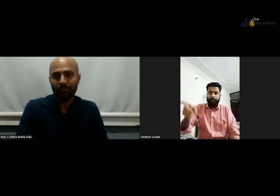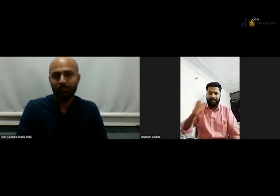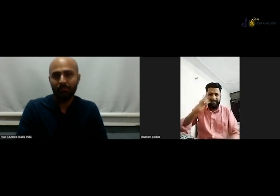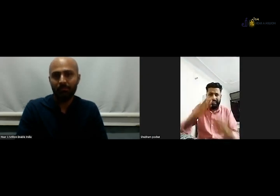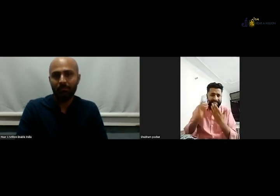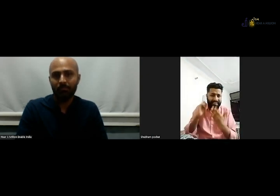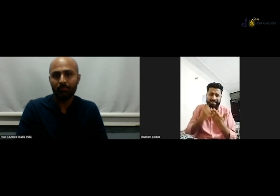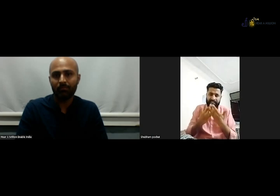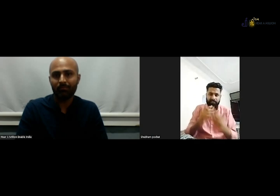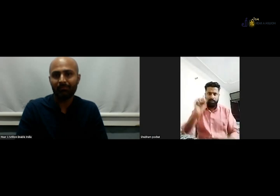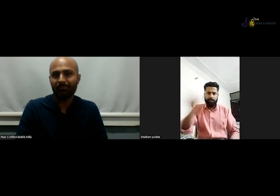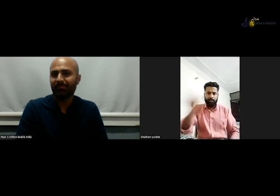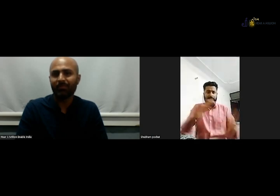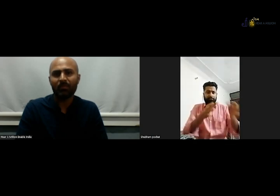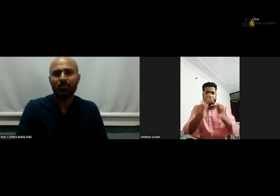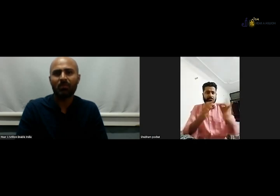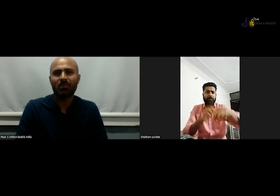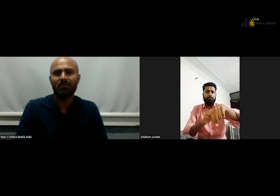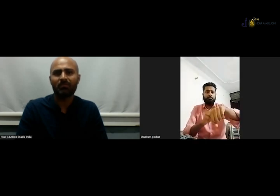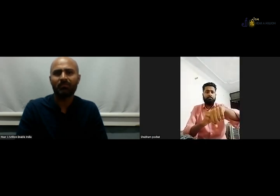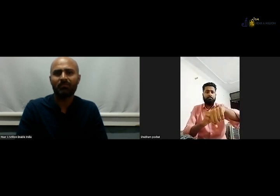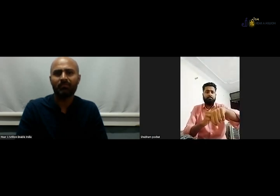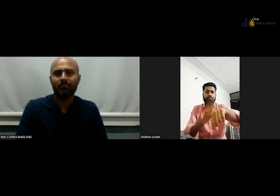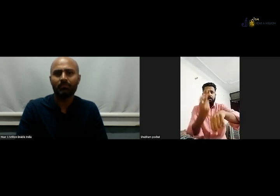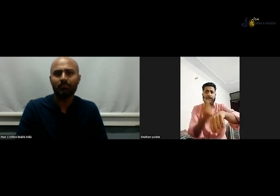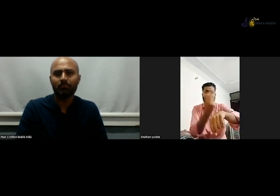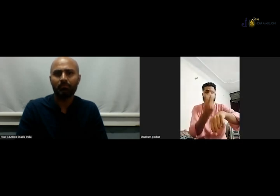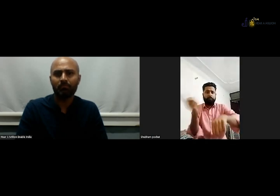ready to accept that she was a deaf lawyer.